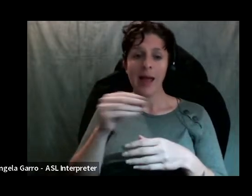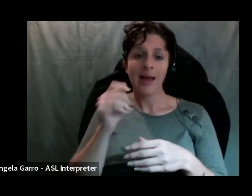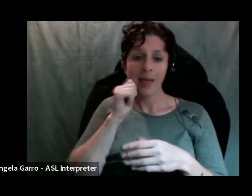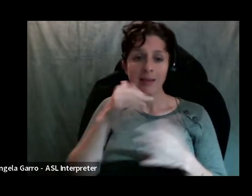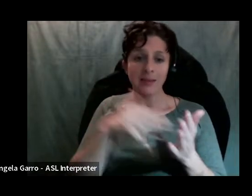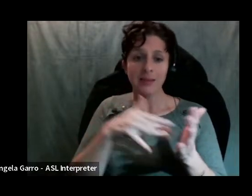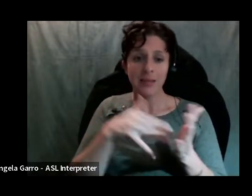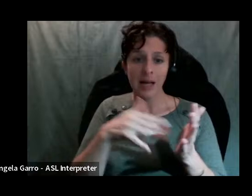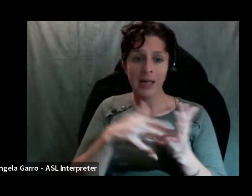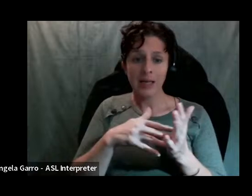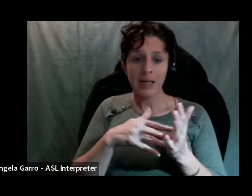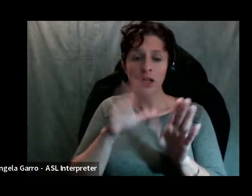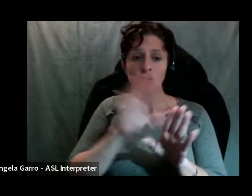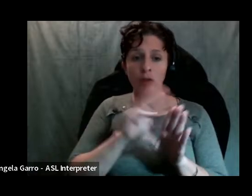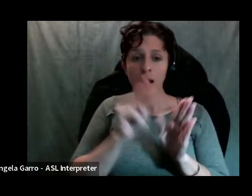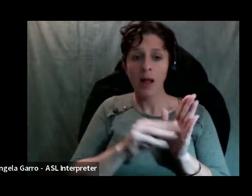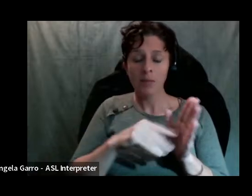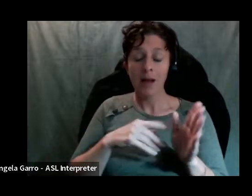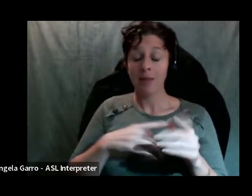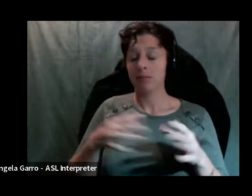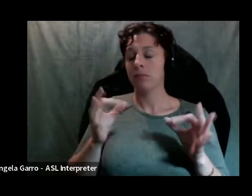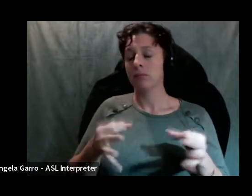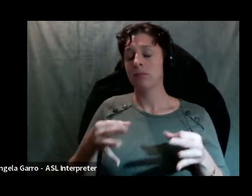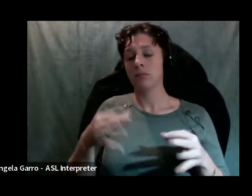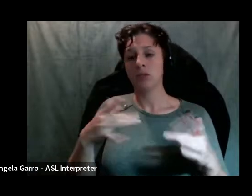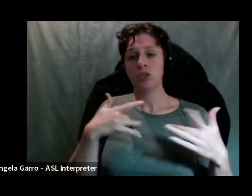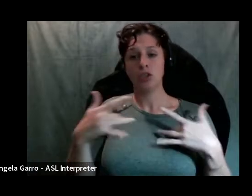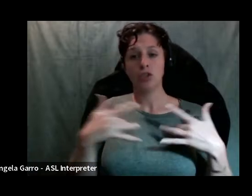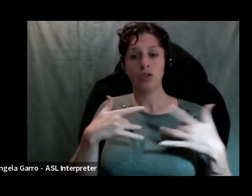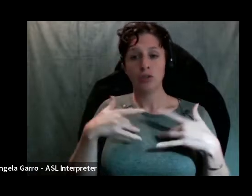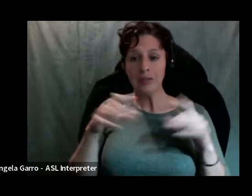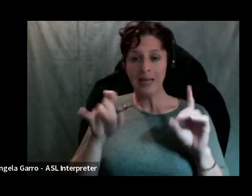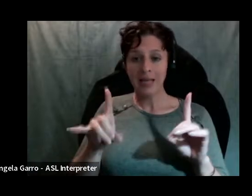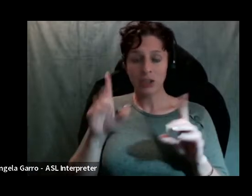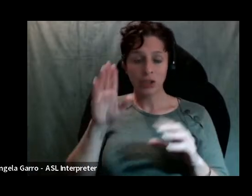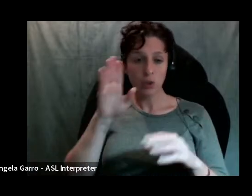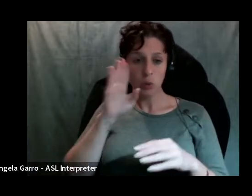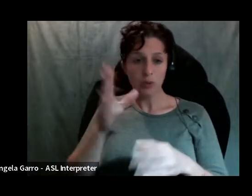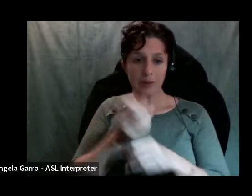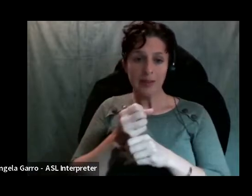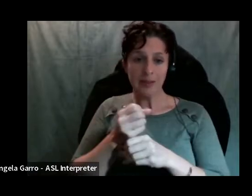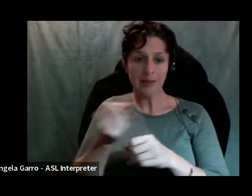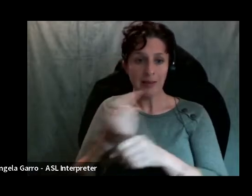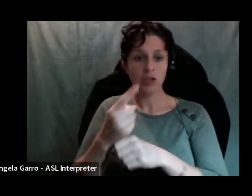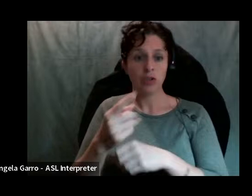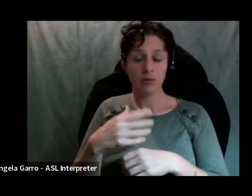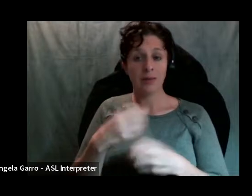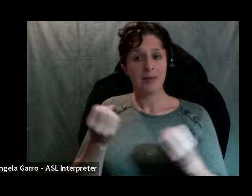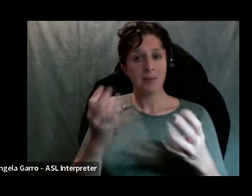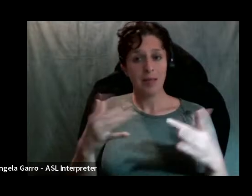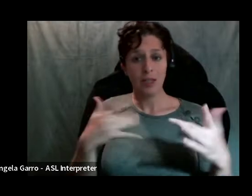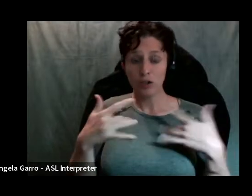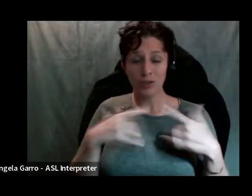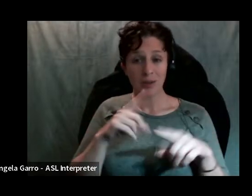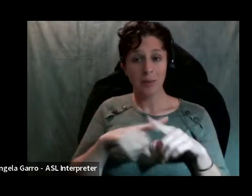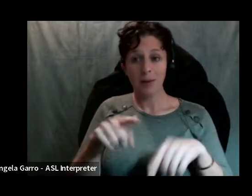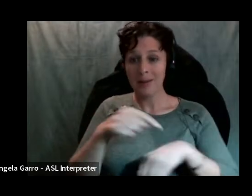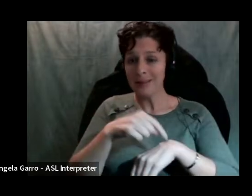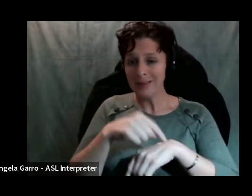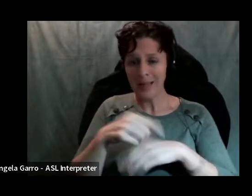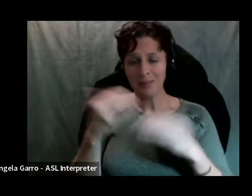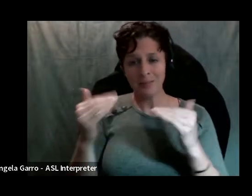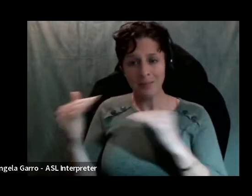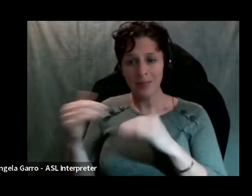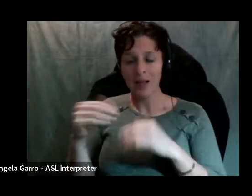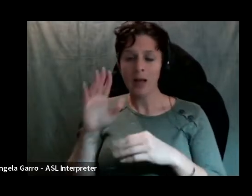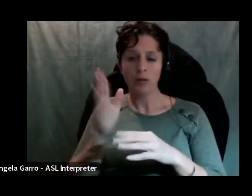deeply concerned about the education my son will receive next year. I have several concerns, yet due to the time limitation, I will share with you